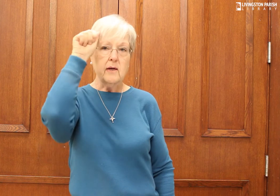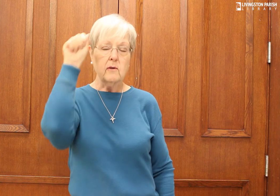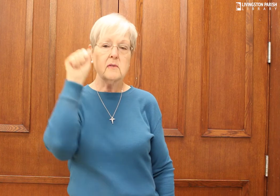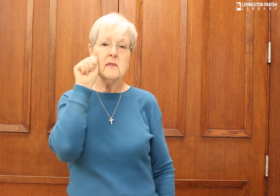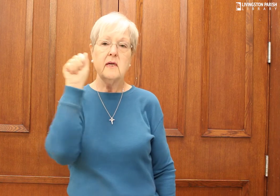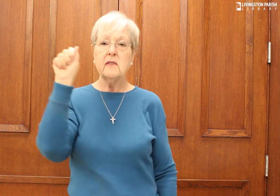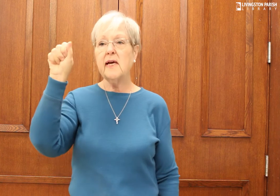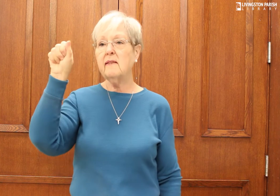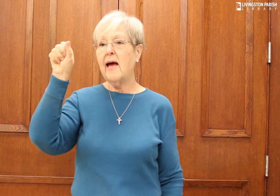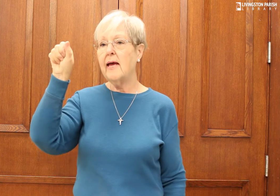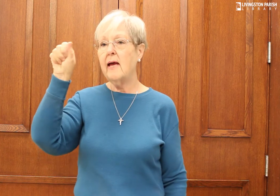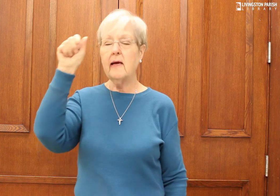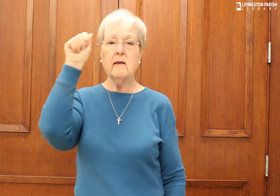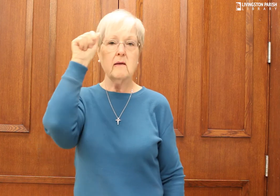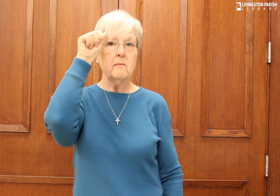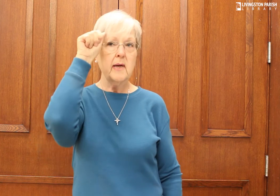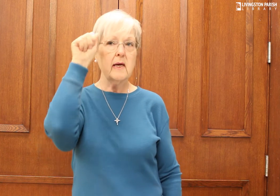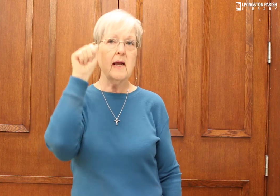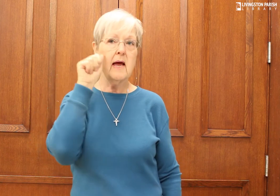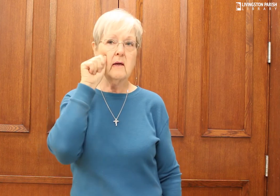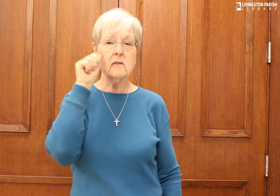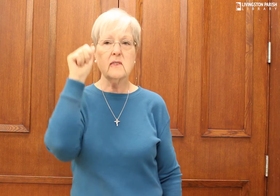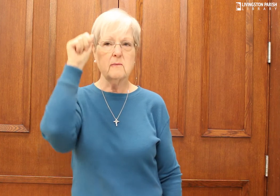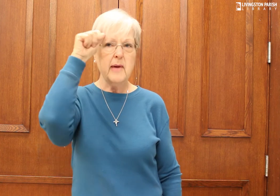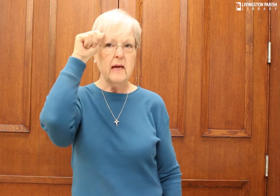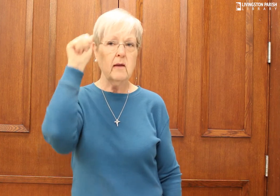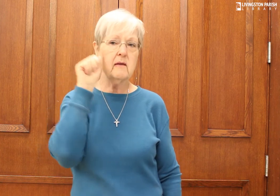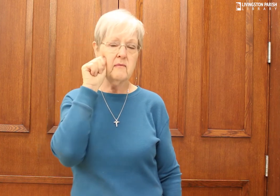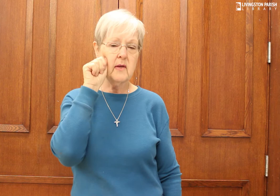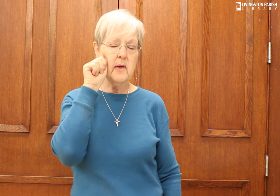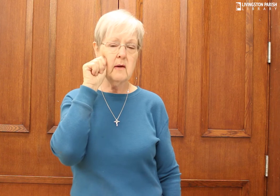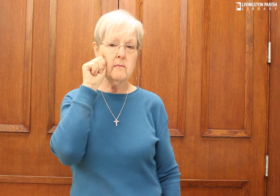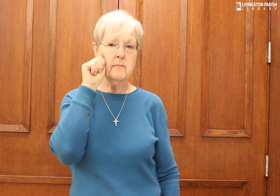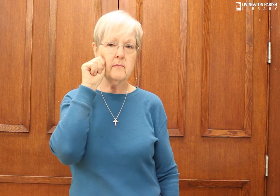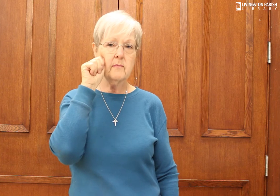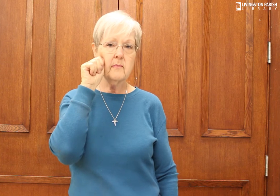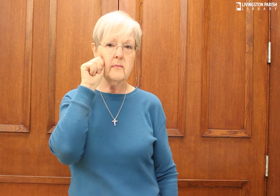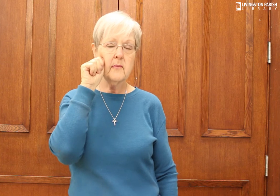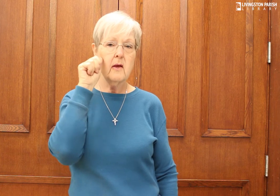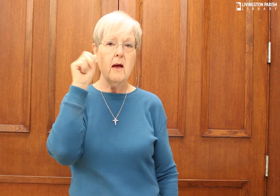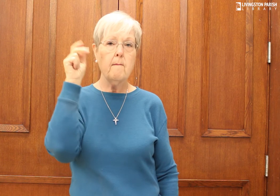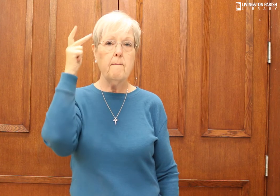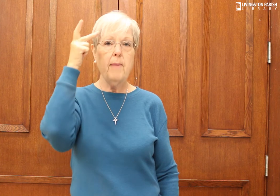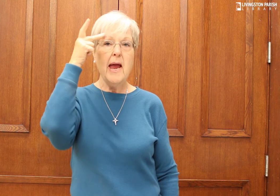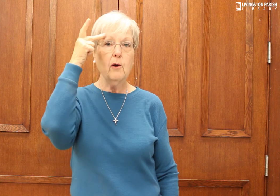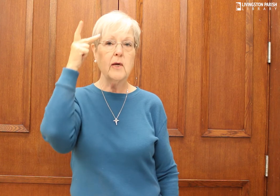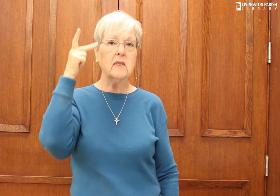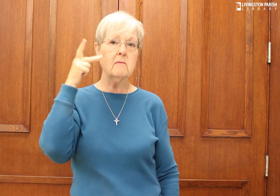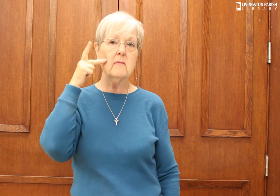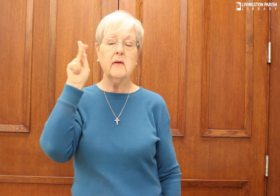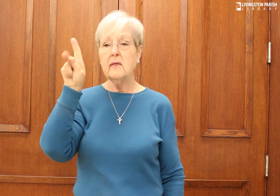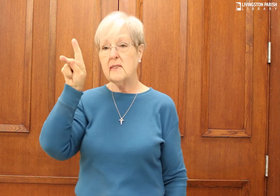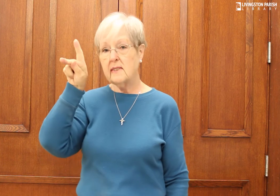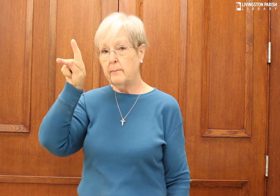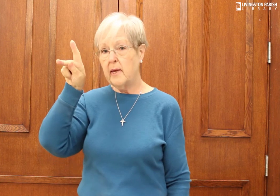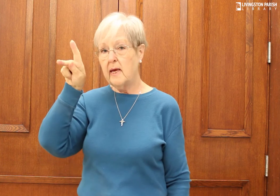Adult, you take the A hand and make an adult, male and female. Parent, it's the P